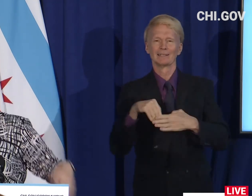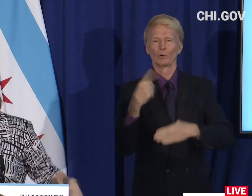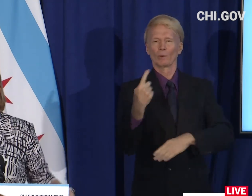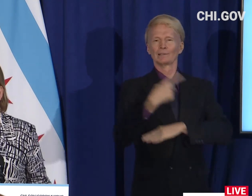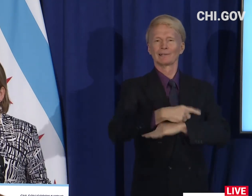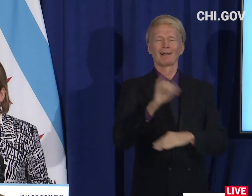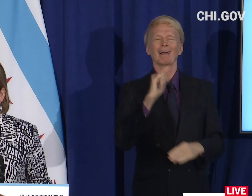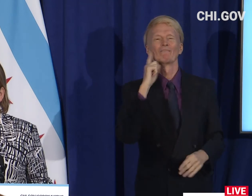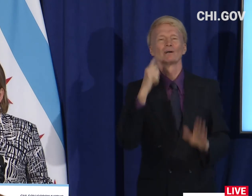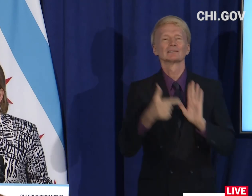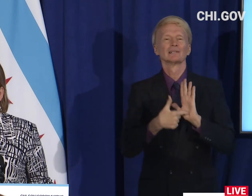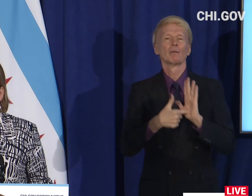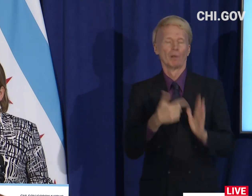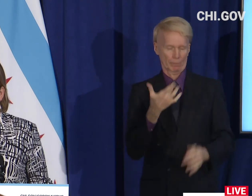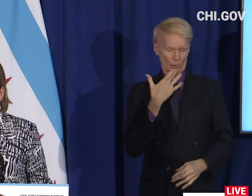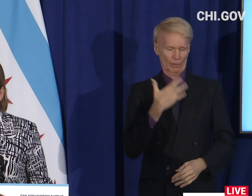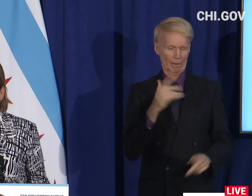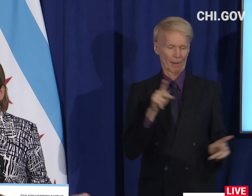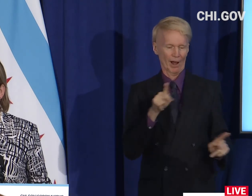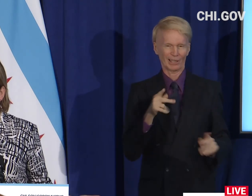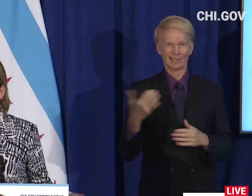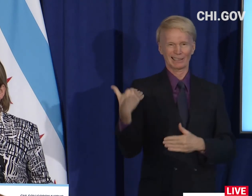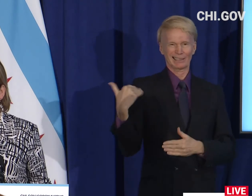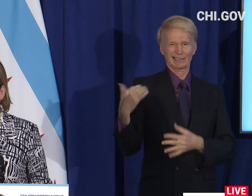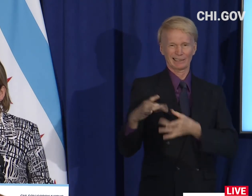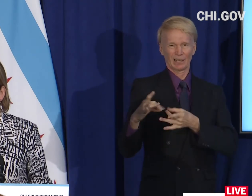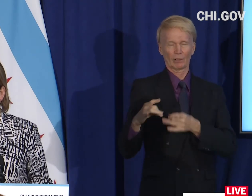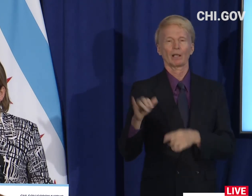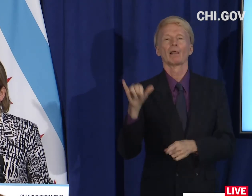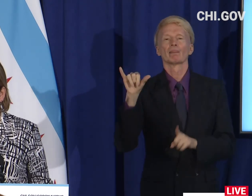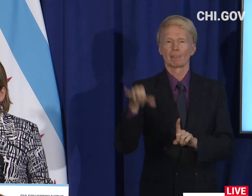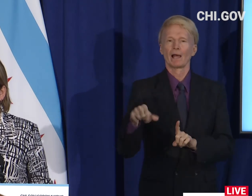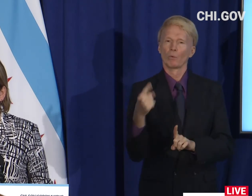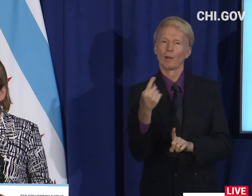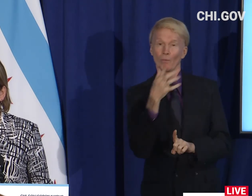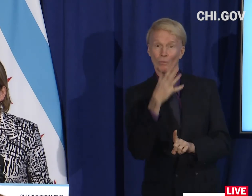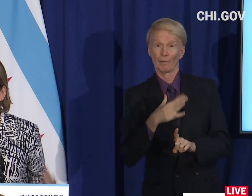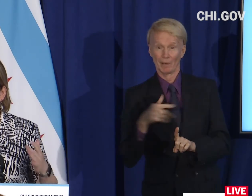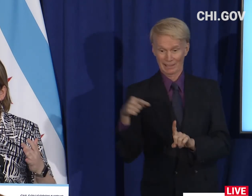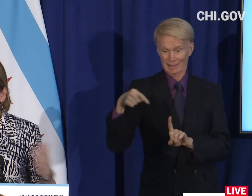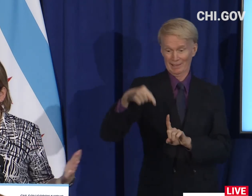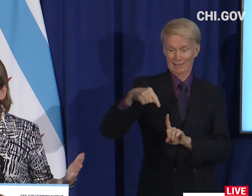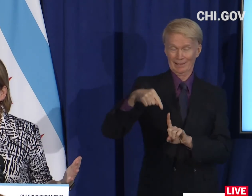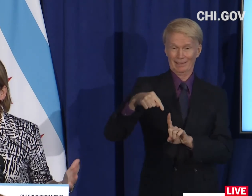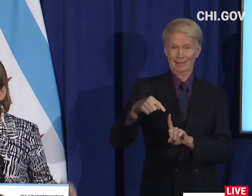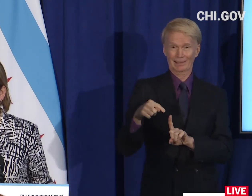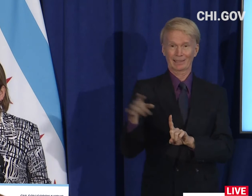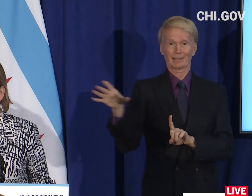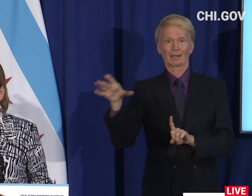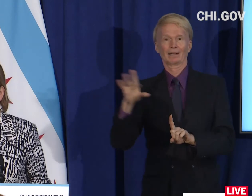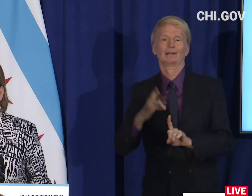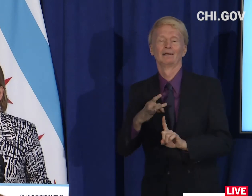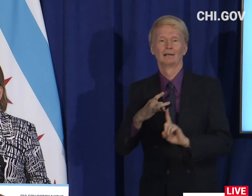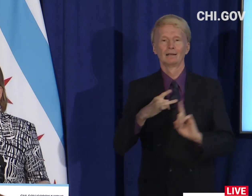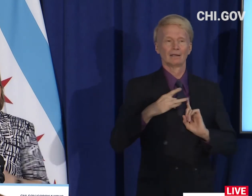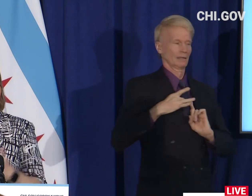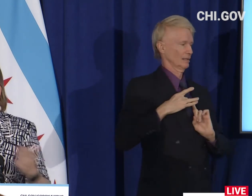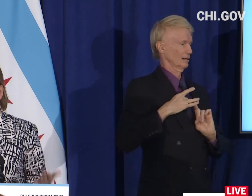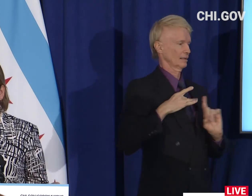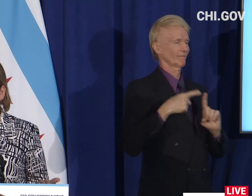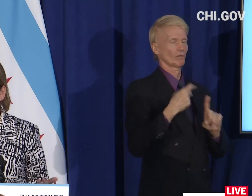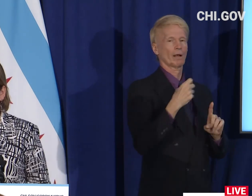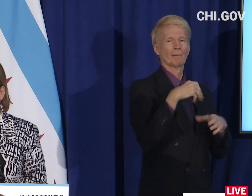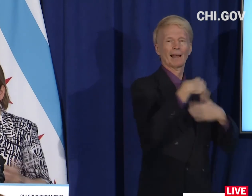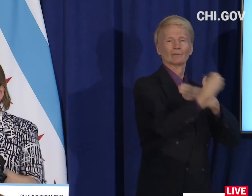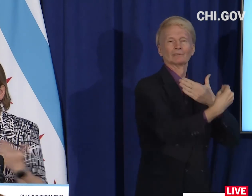actually that birthday party at this bar that I mentioned, that was an example of a woman who literally had had one exposure to anybody outside the home